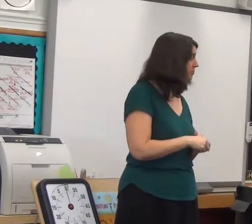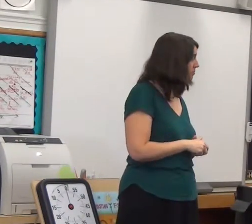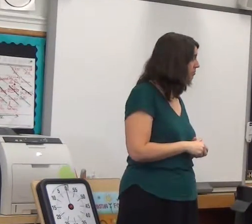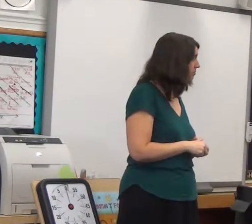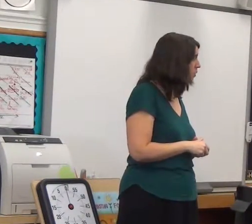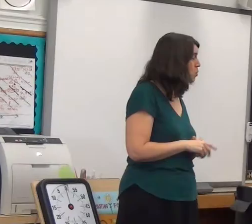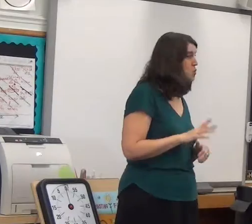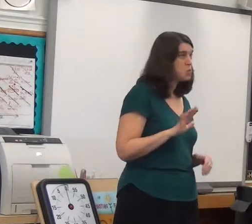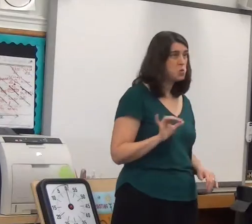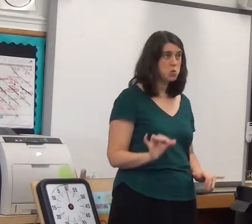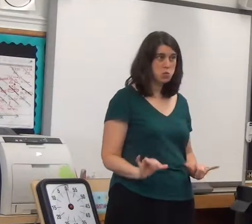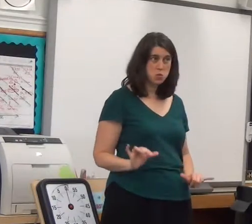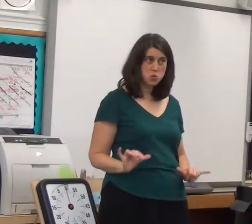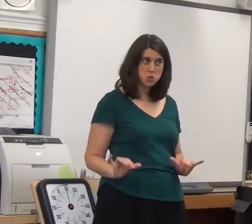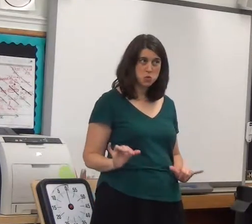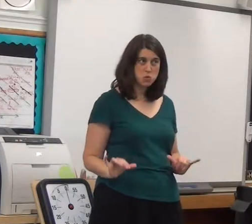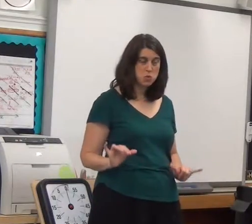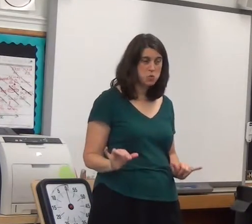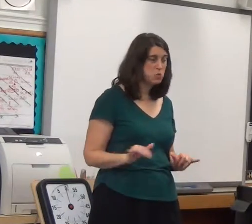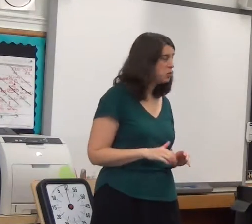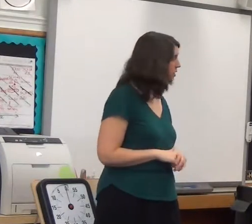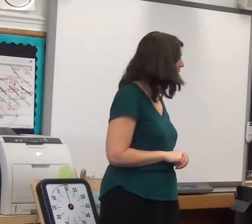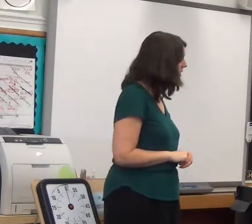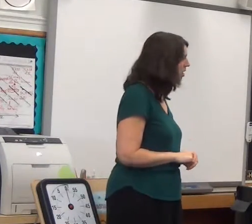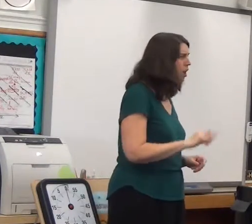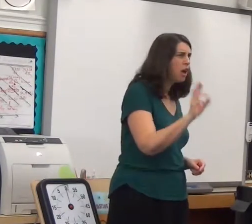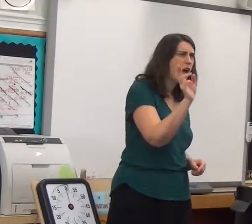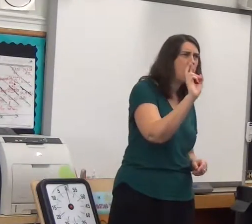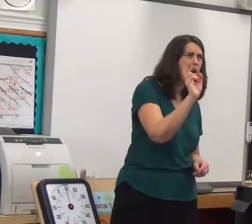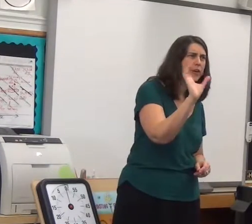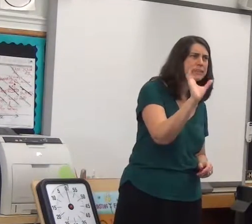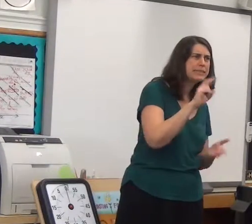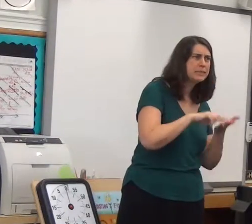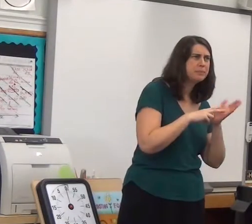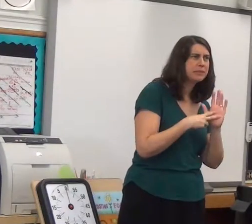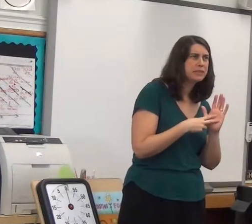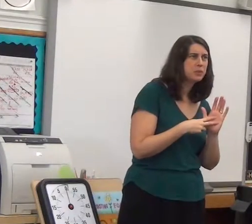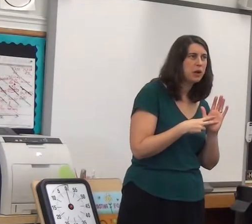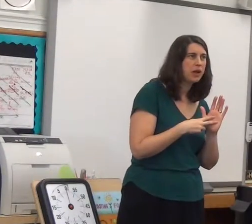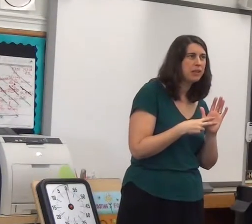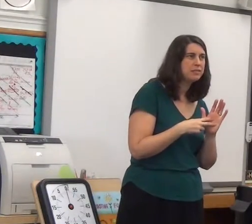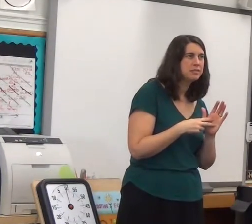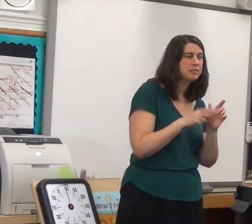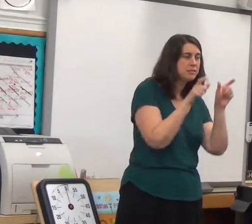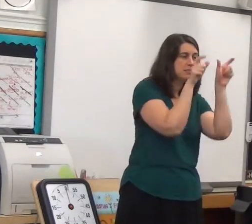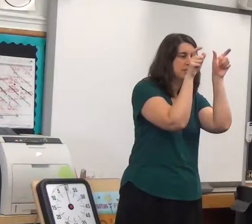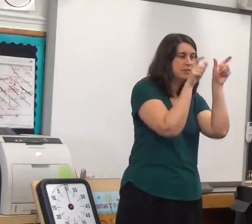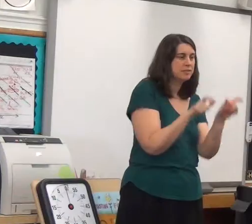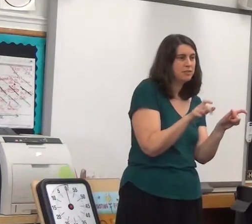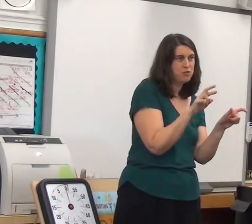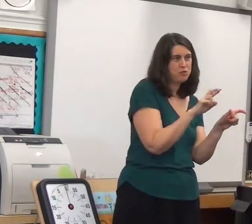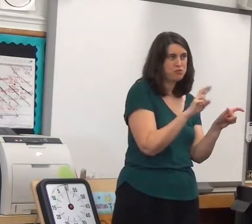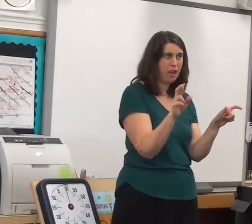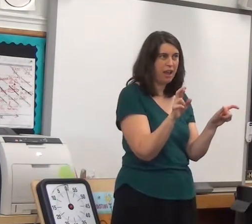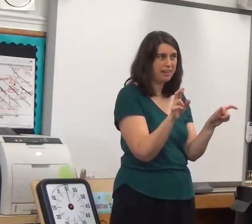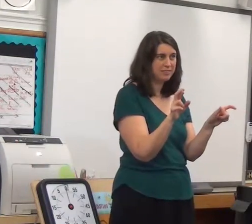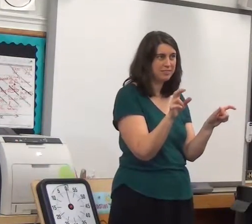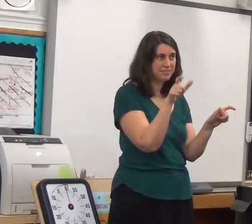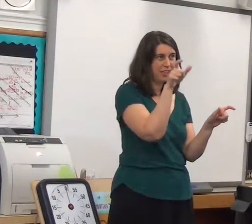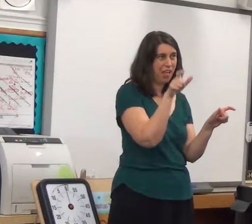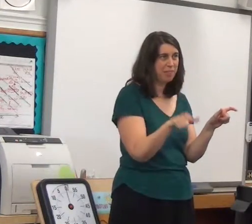Yeah? Ooh. Let's look what the RC means. The RC means right